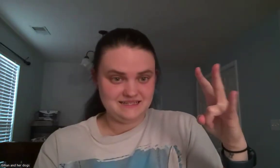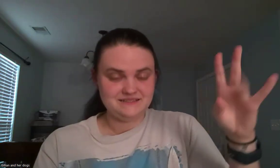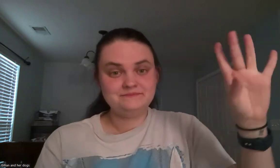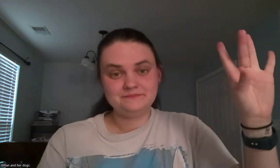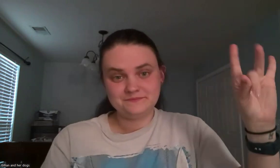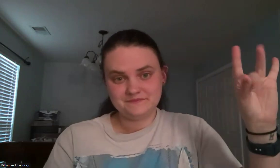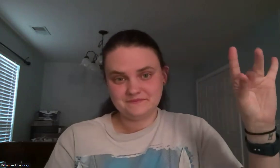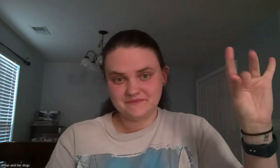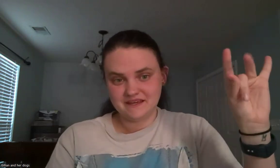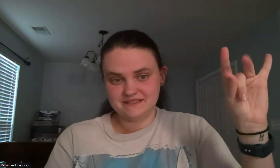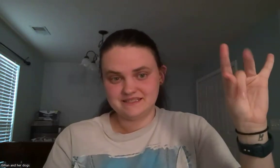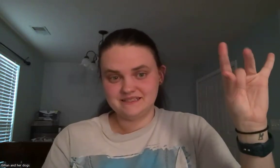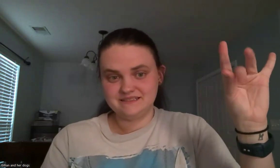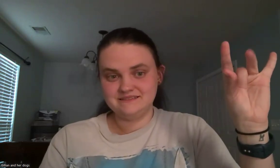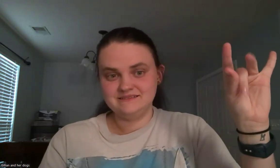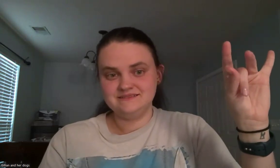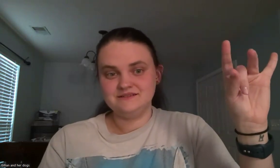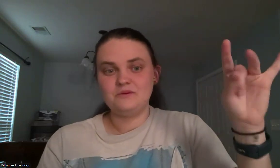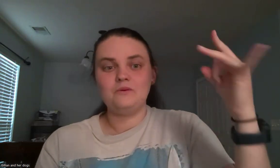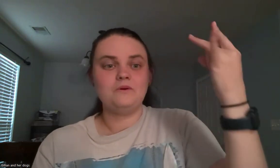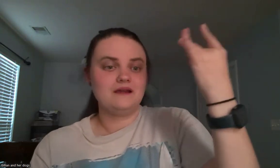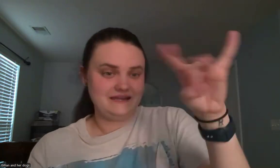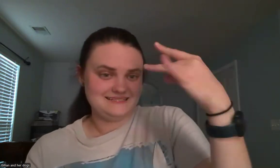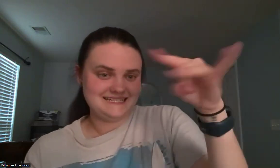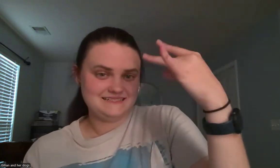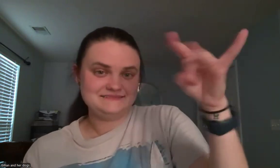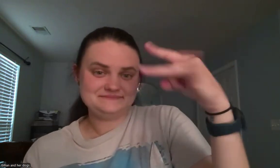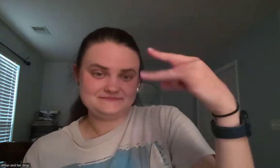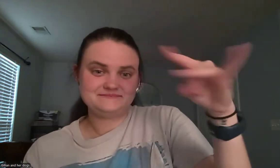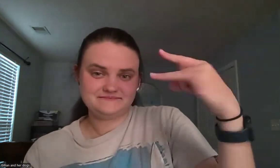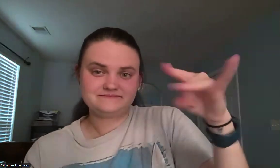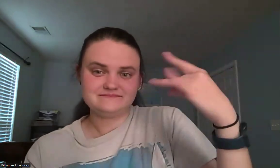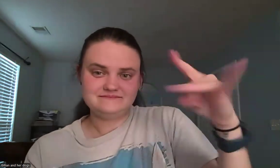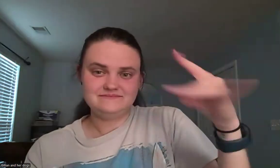18, 18, or 18.